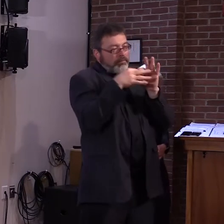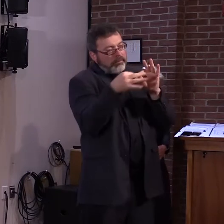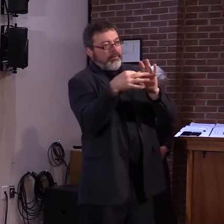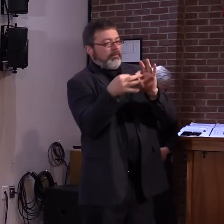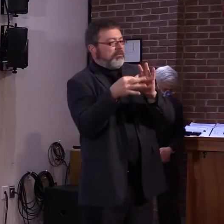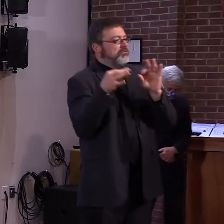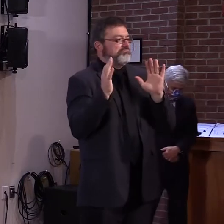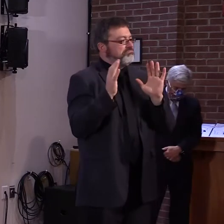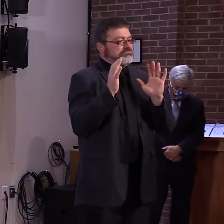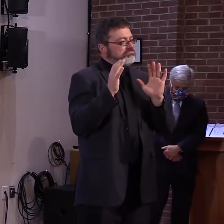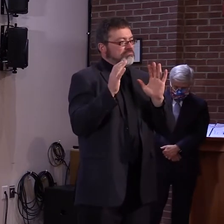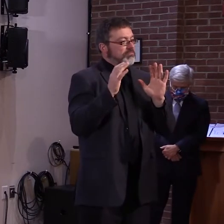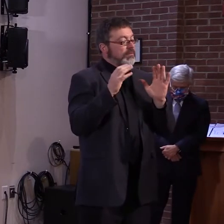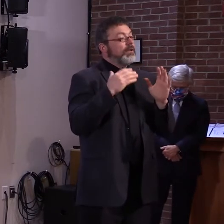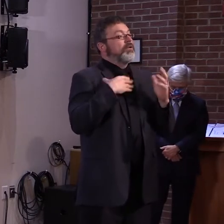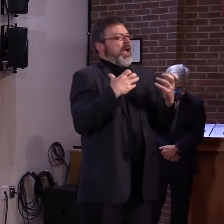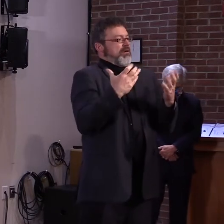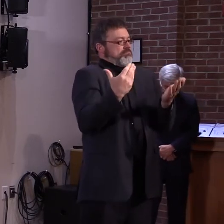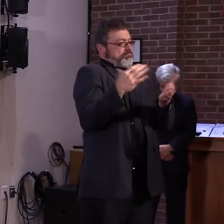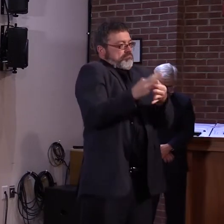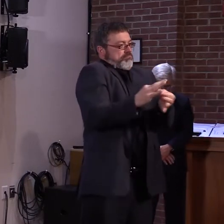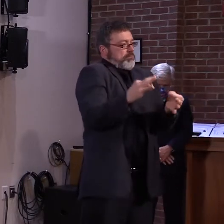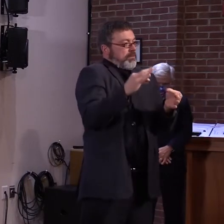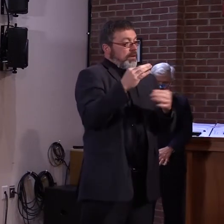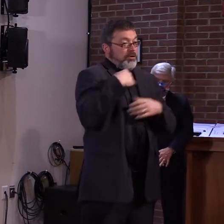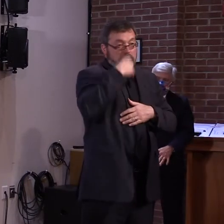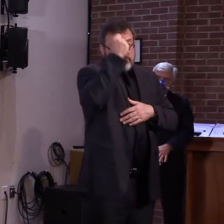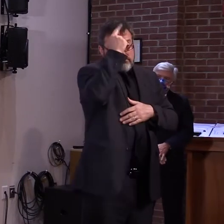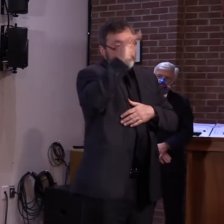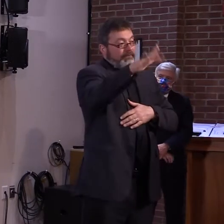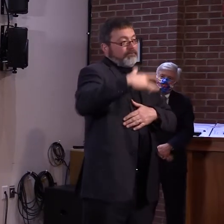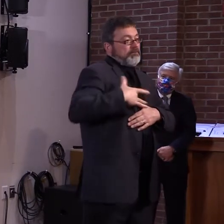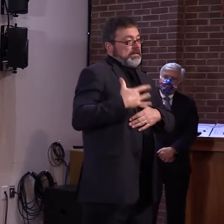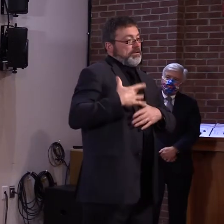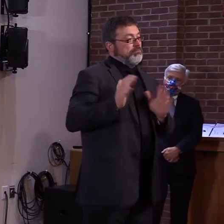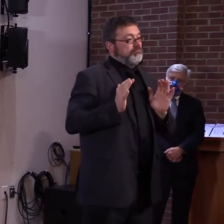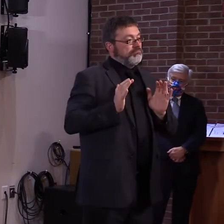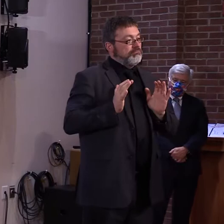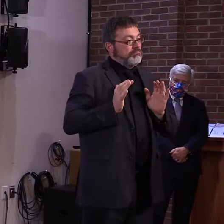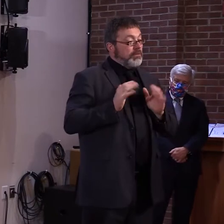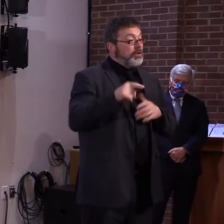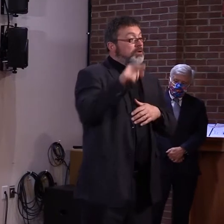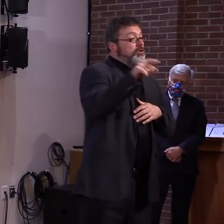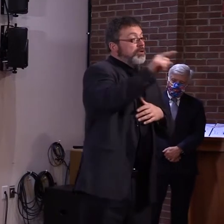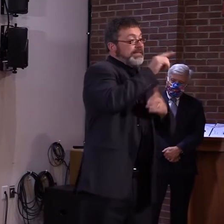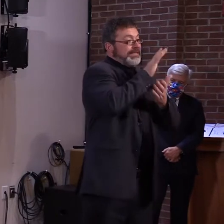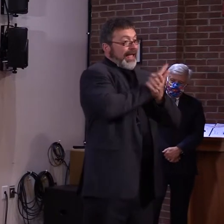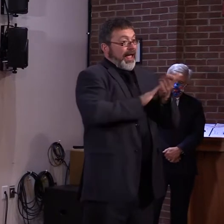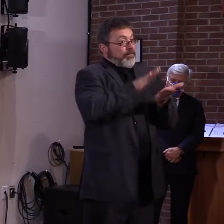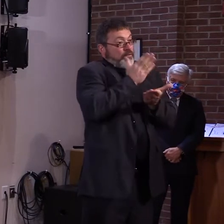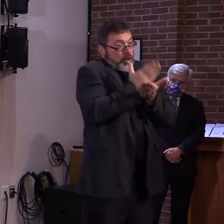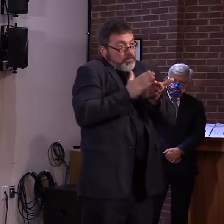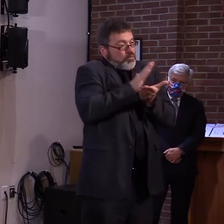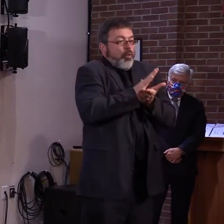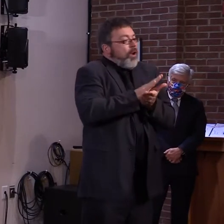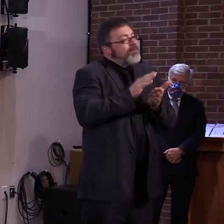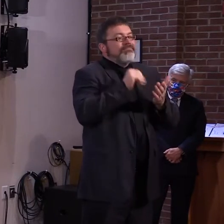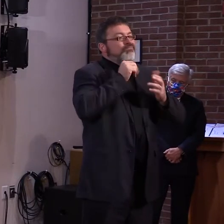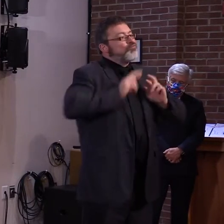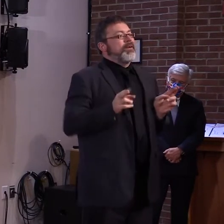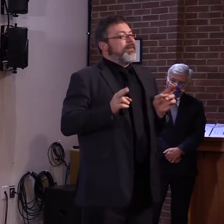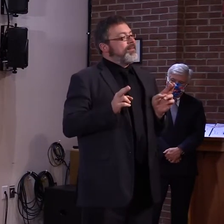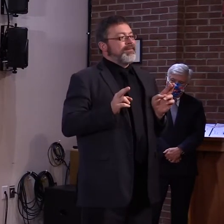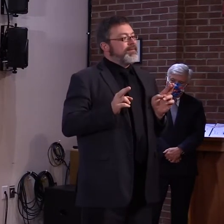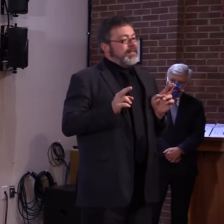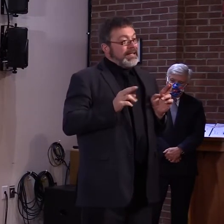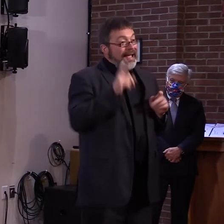So again, we want to hear if there are schools, again, that aren't prepared. We gave them an extra couple of weeks to prepare for this,